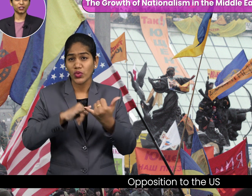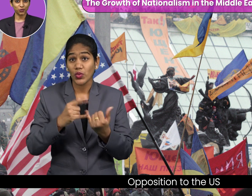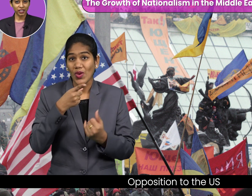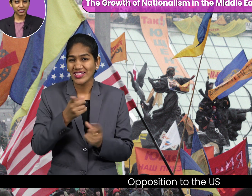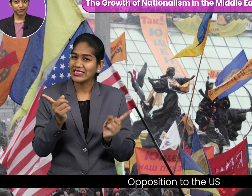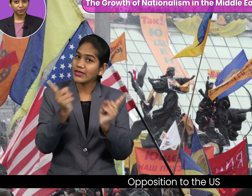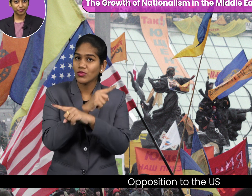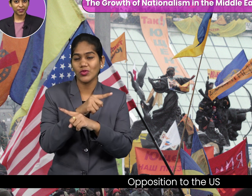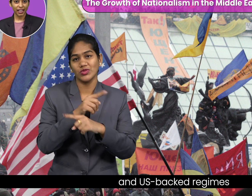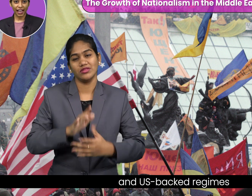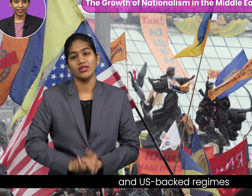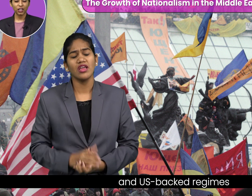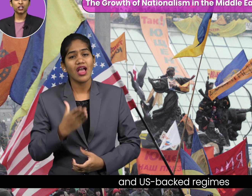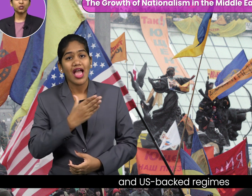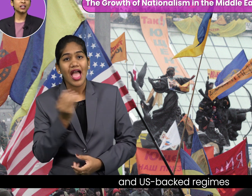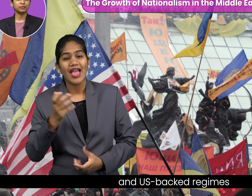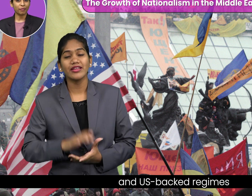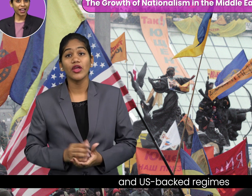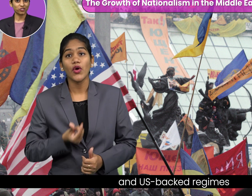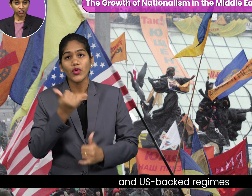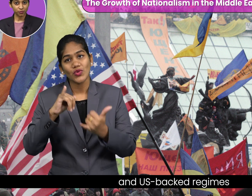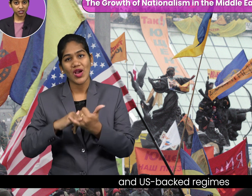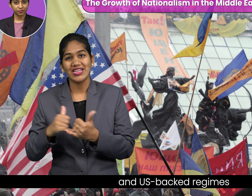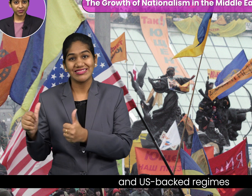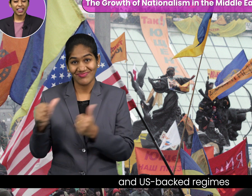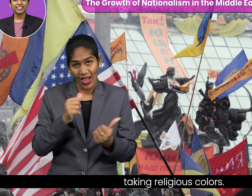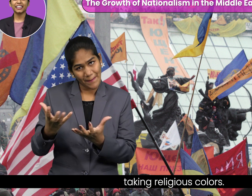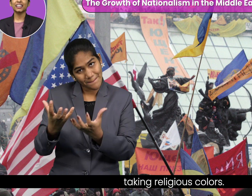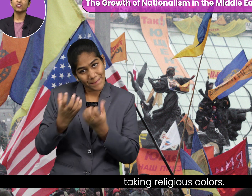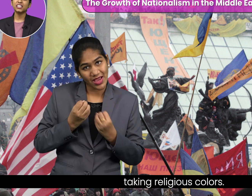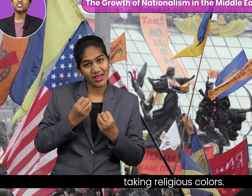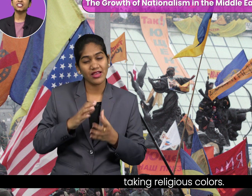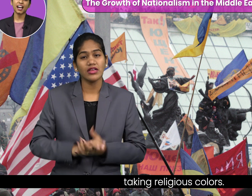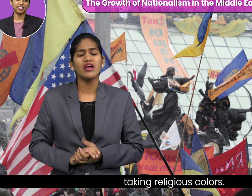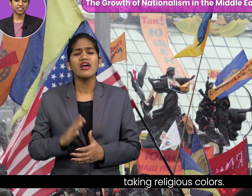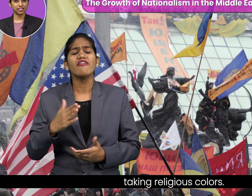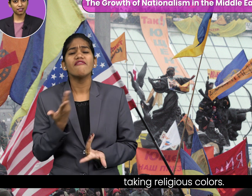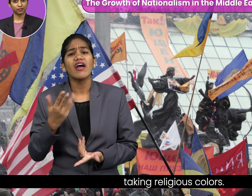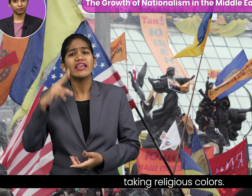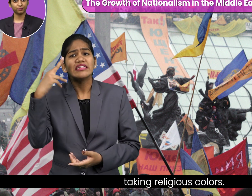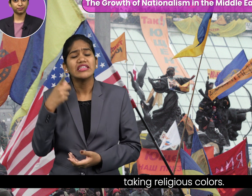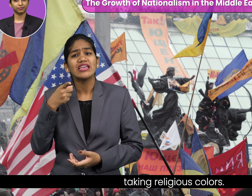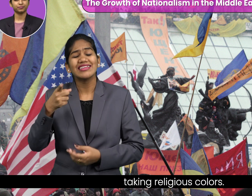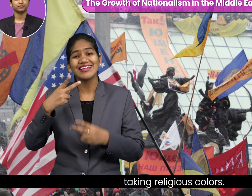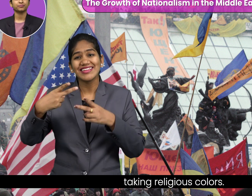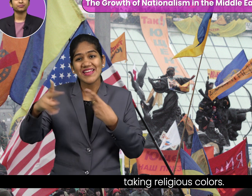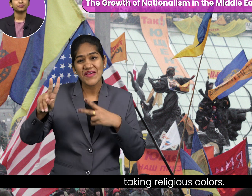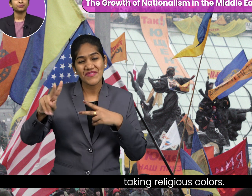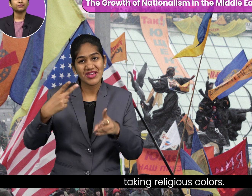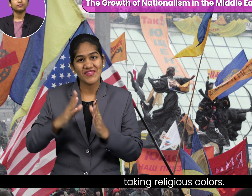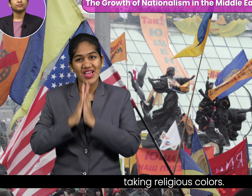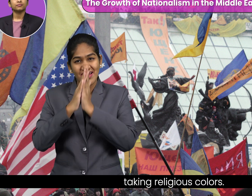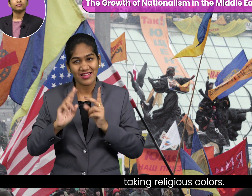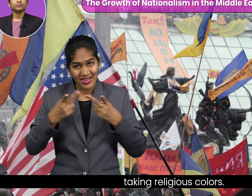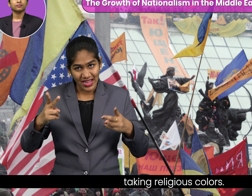Opposition to the US and US-backed regimes taking religious colors.